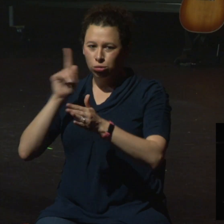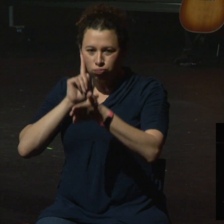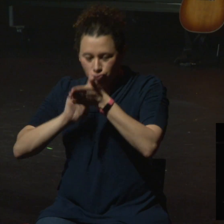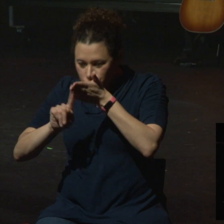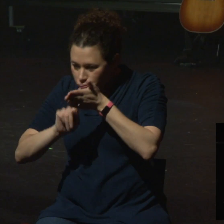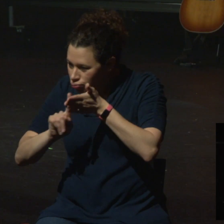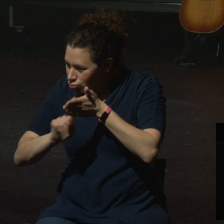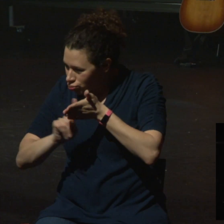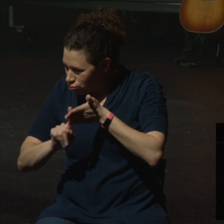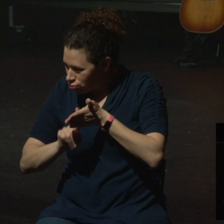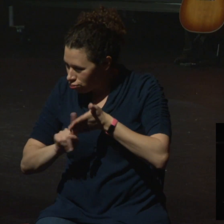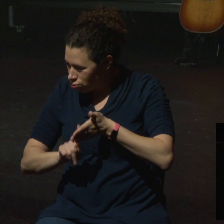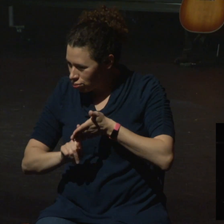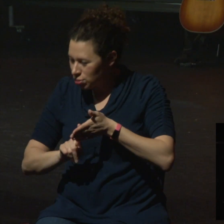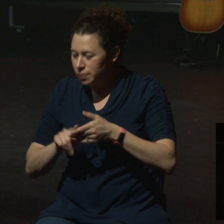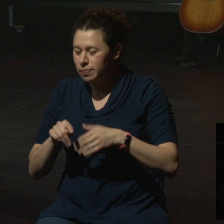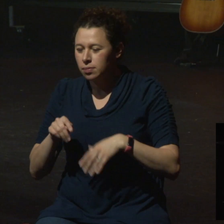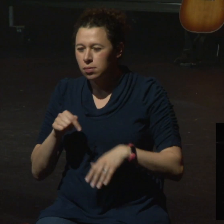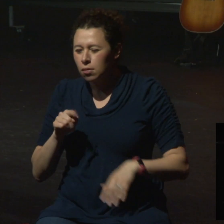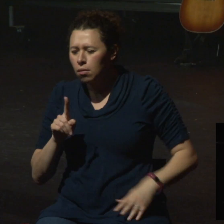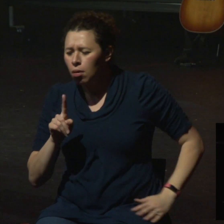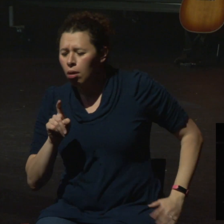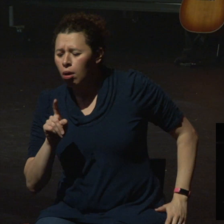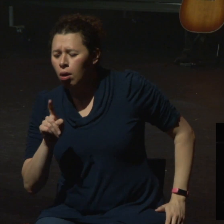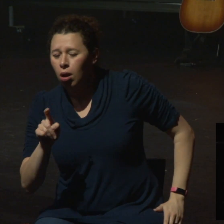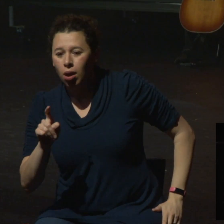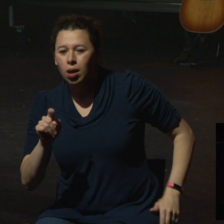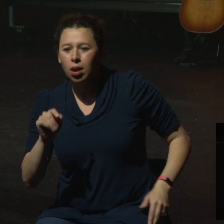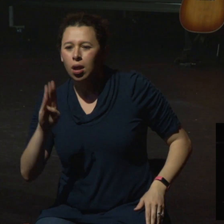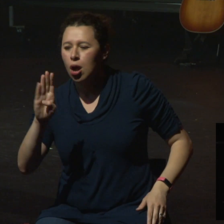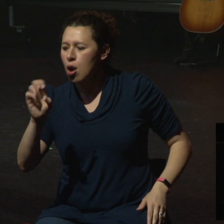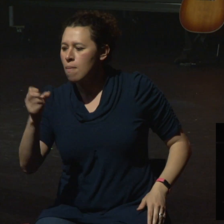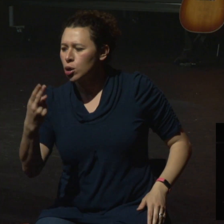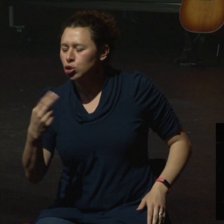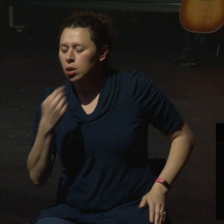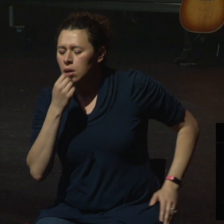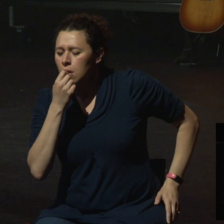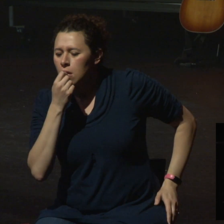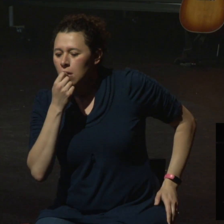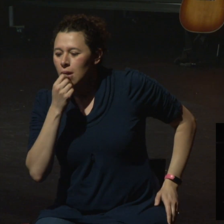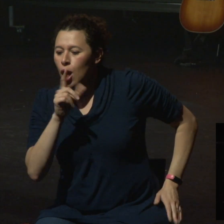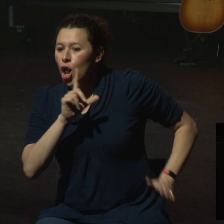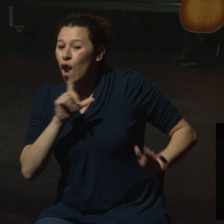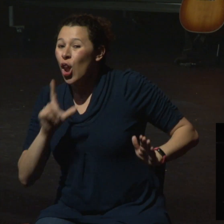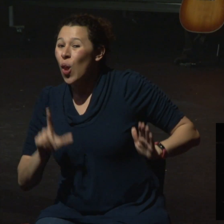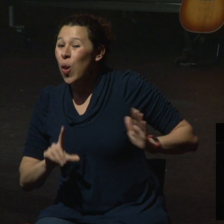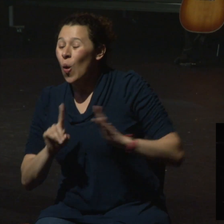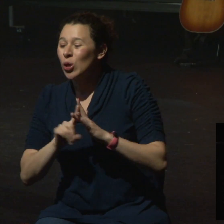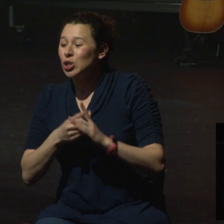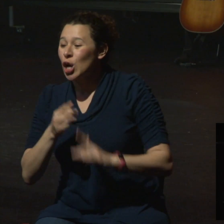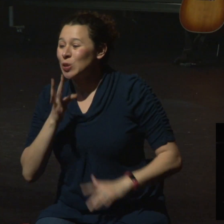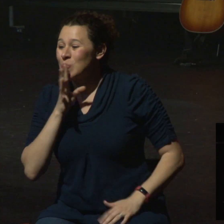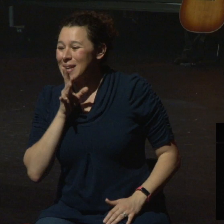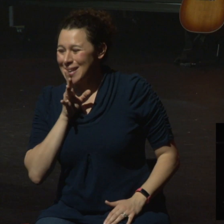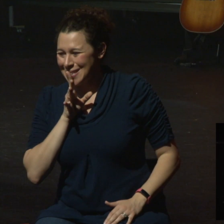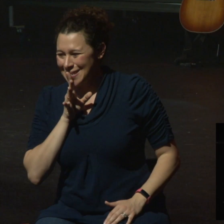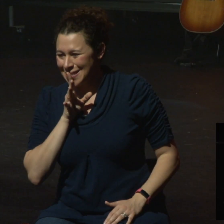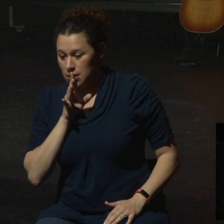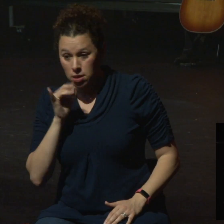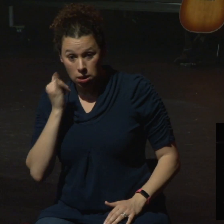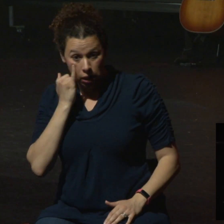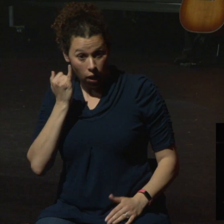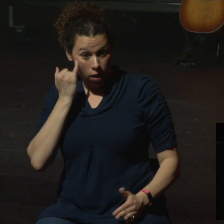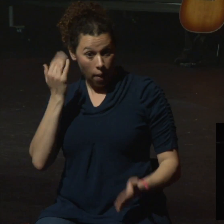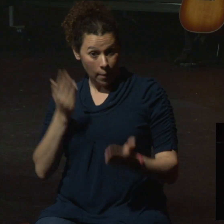investigates, and he walks towards this bush, and all of a sudden, the Lord starts speaking. And if you're in a place right now